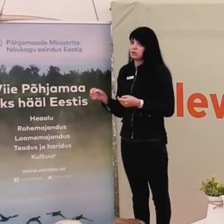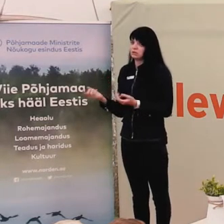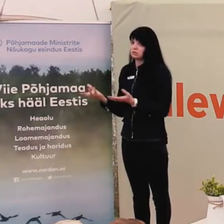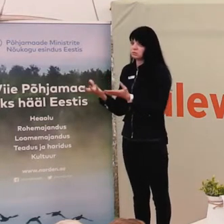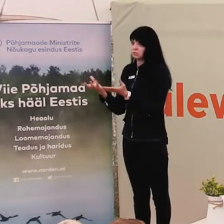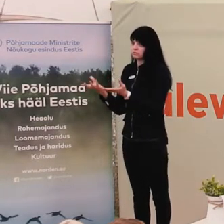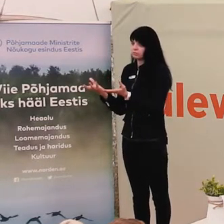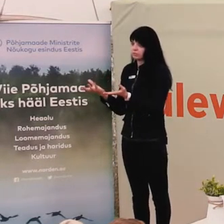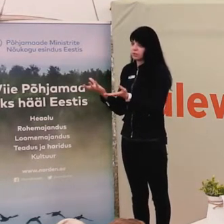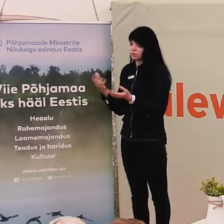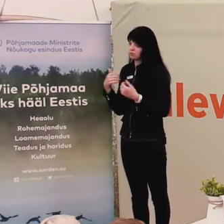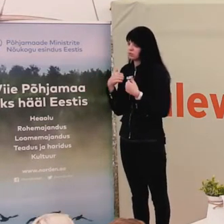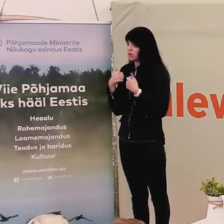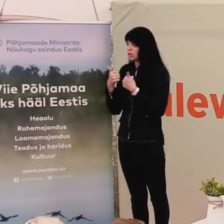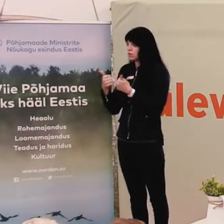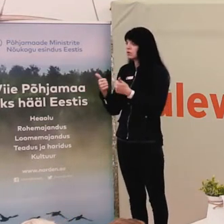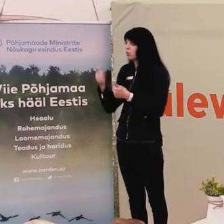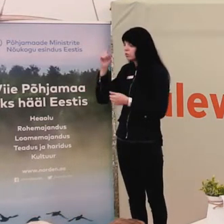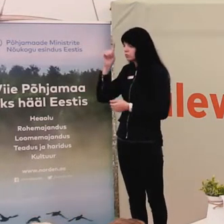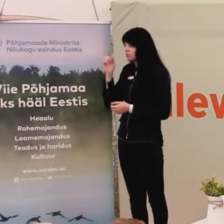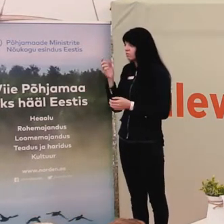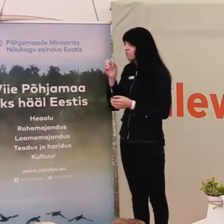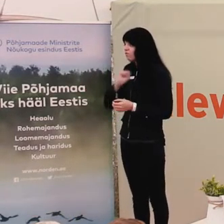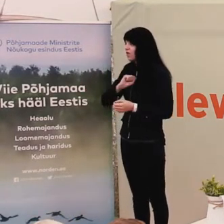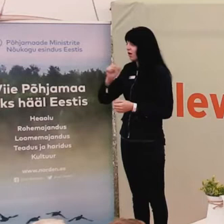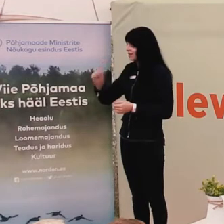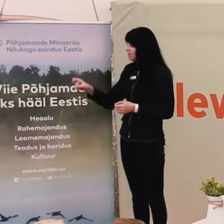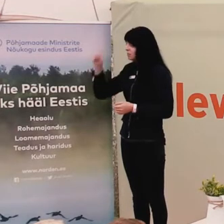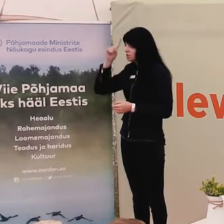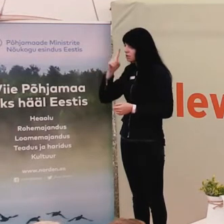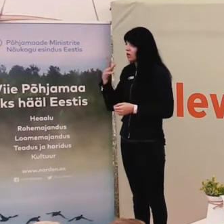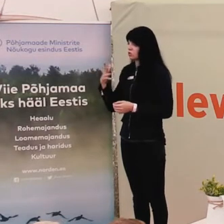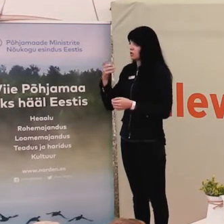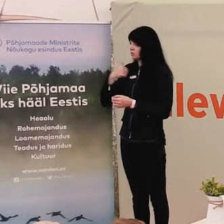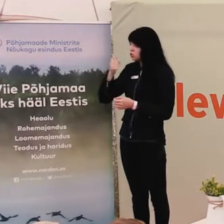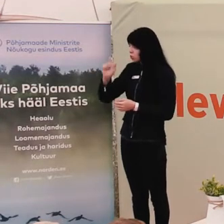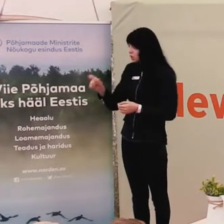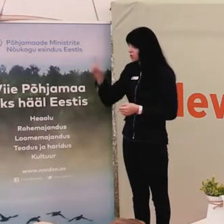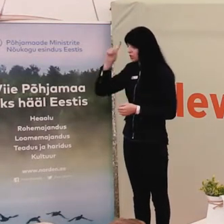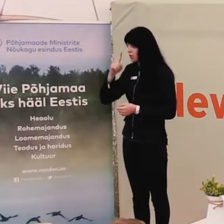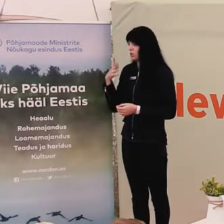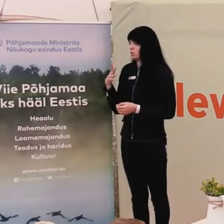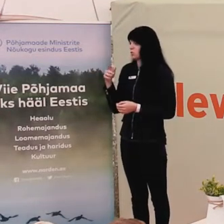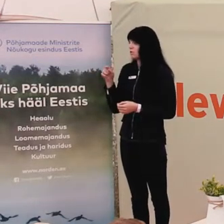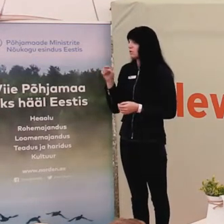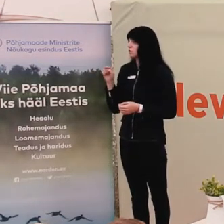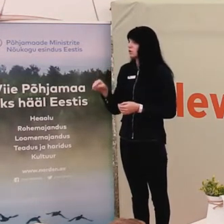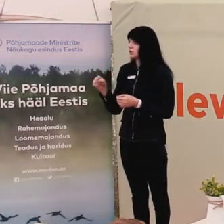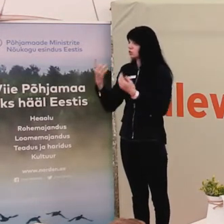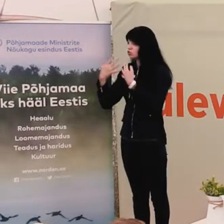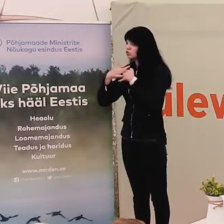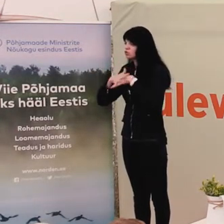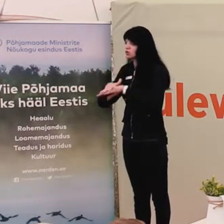the point, gets the thing that it has to consider all the decisions within the context, that the system becomes aware of